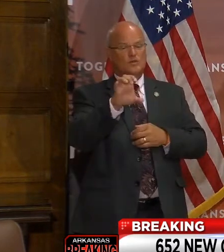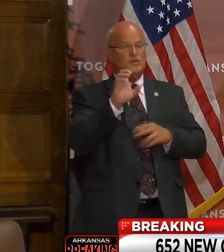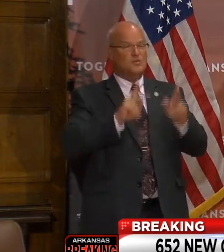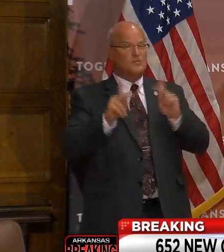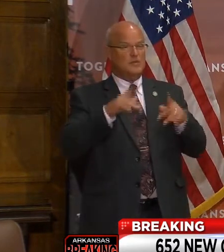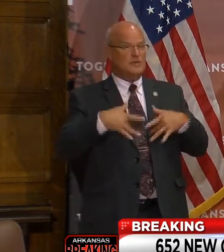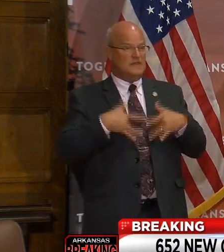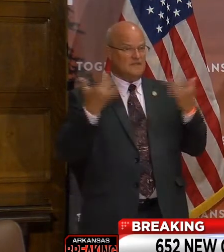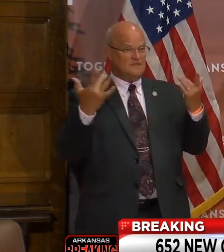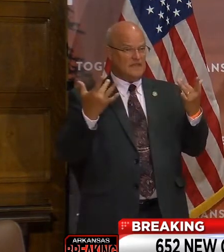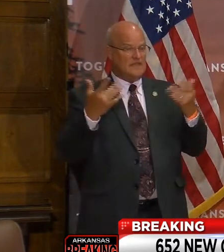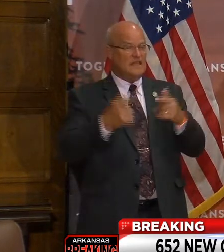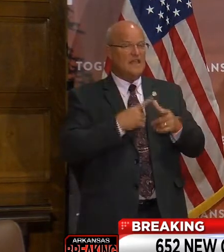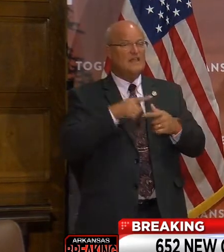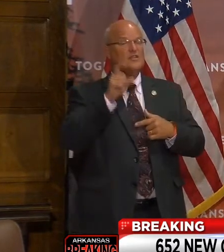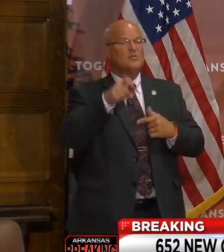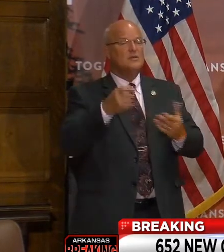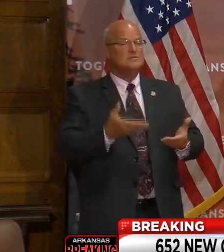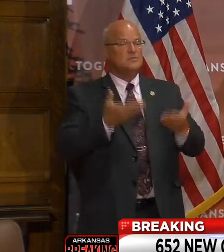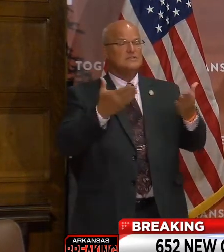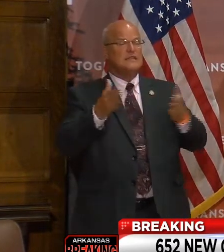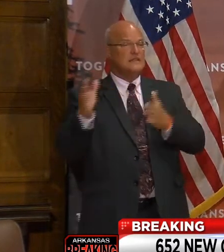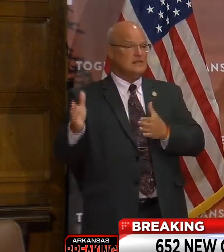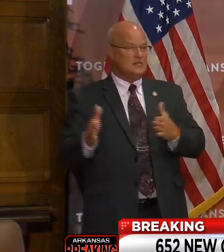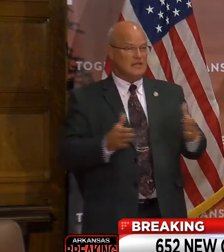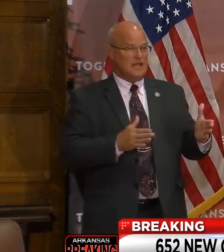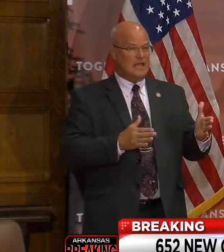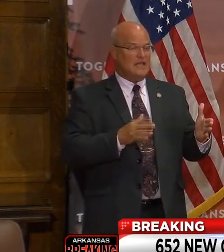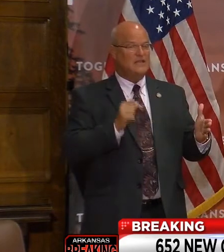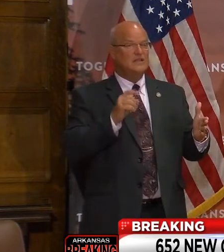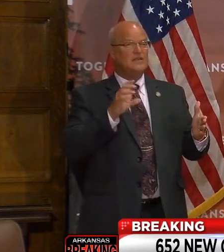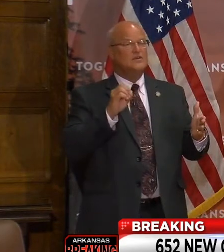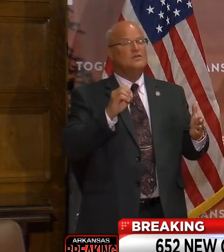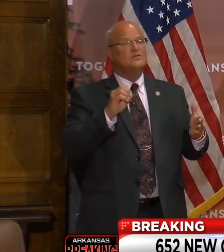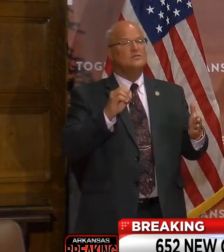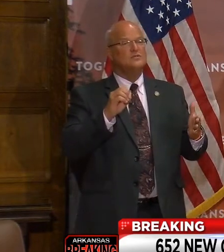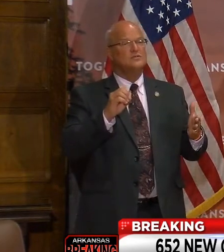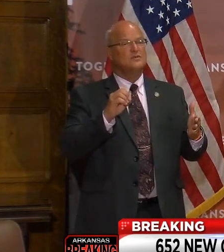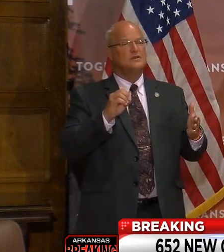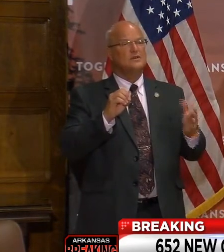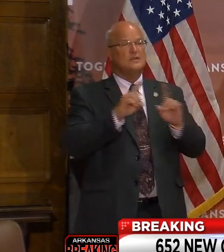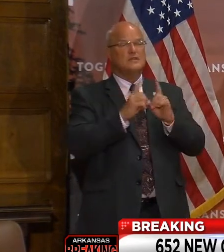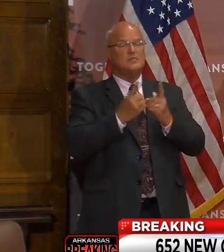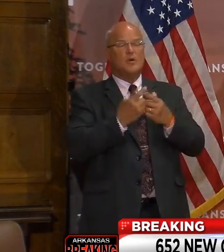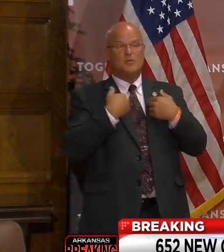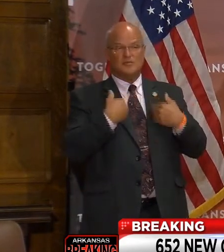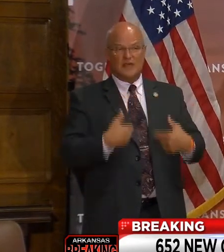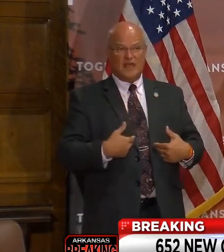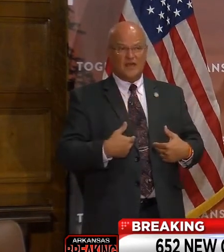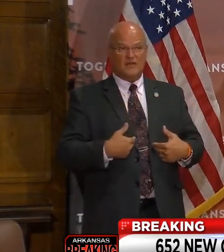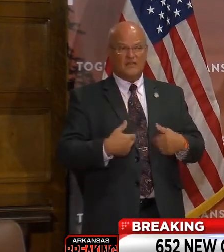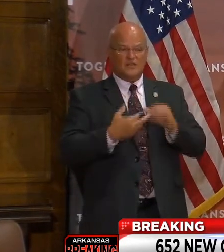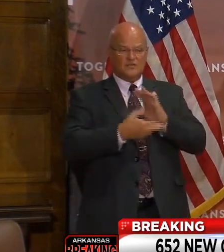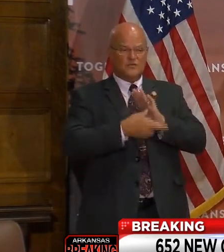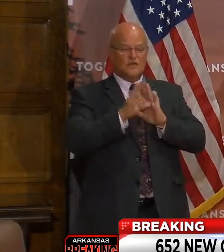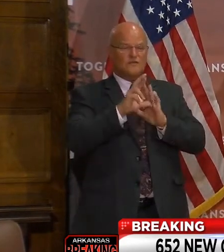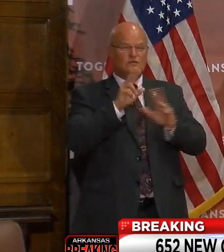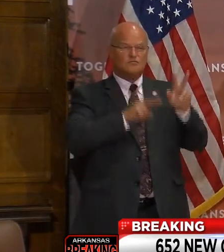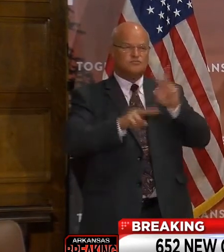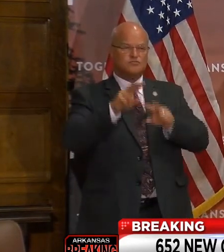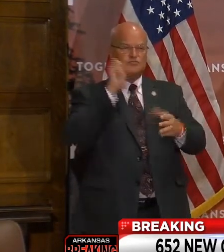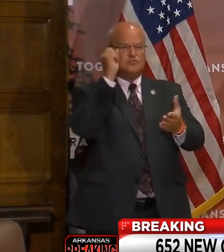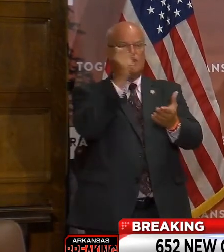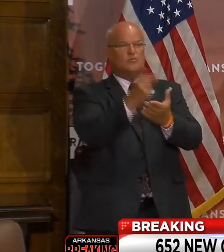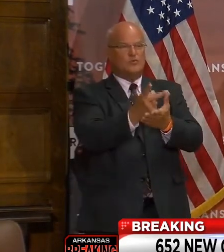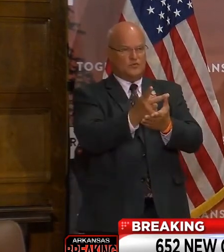the event, then you have to present the plan to the Department of Health to review and to